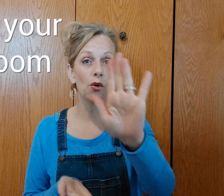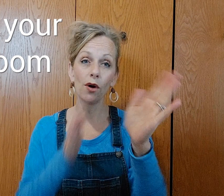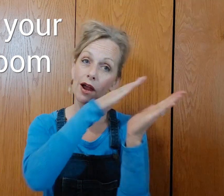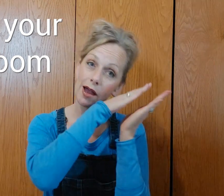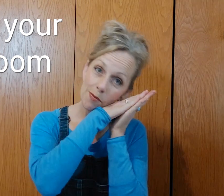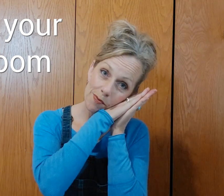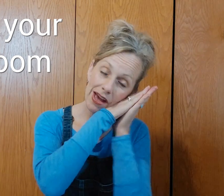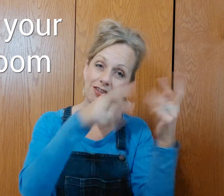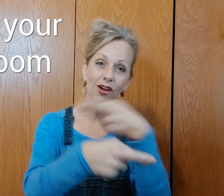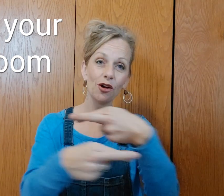your bedroom.